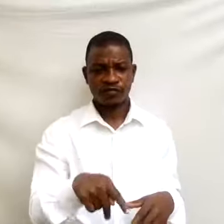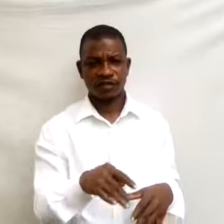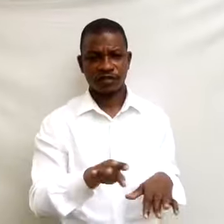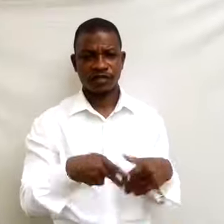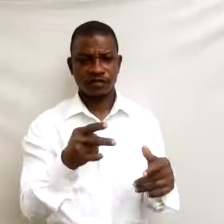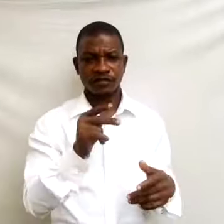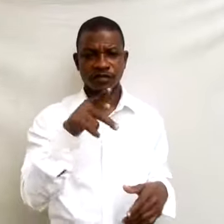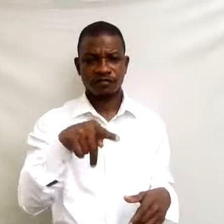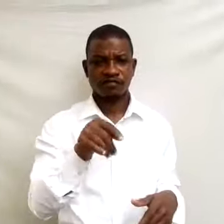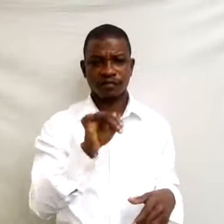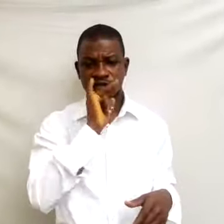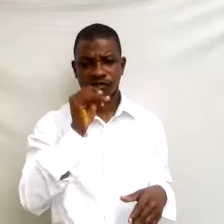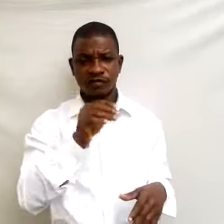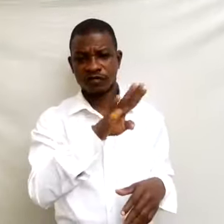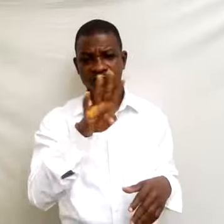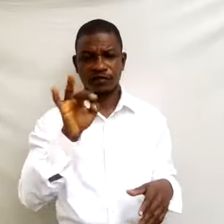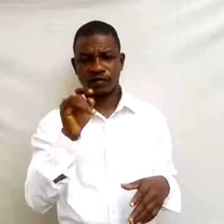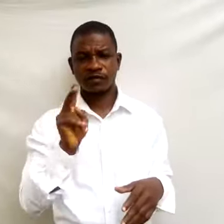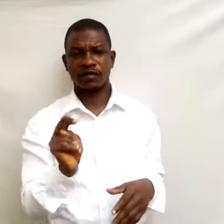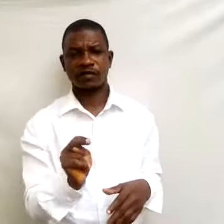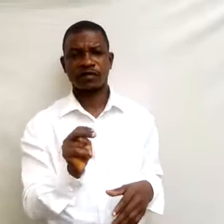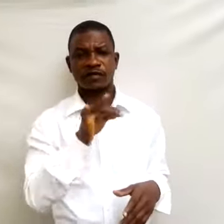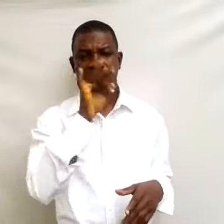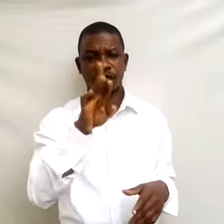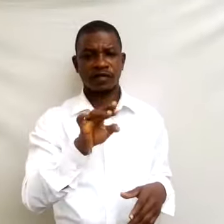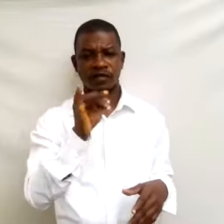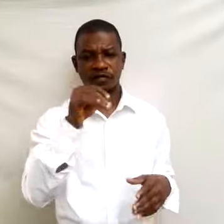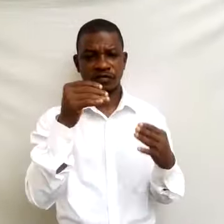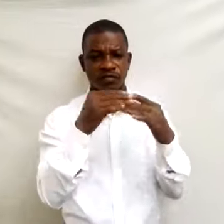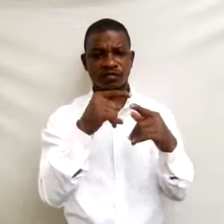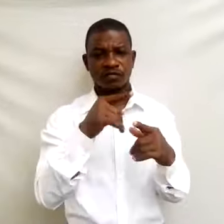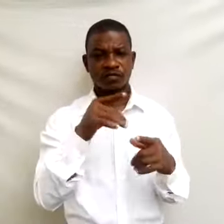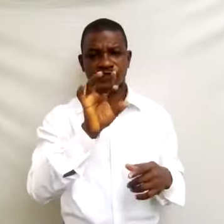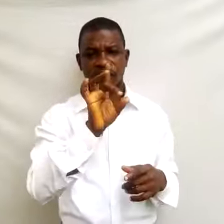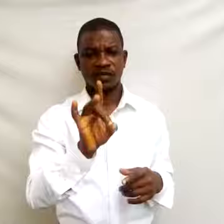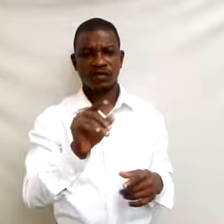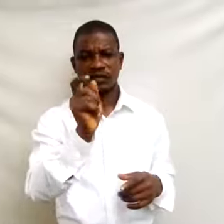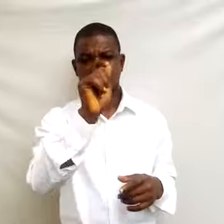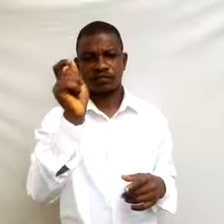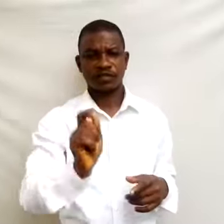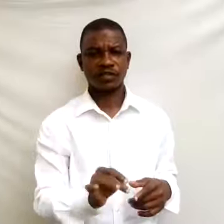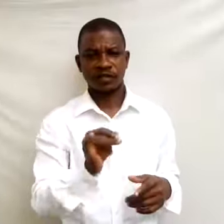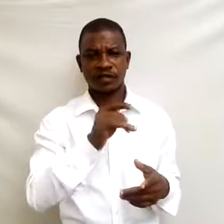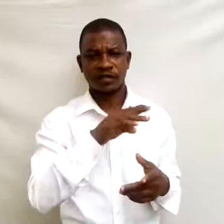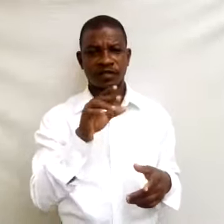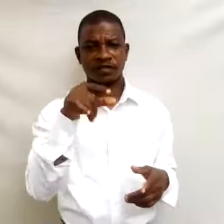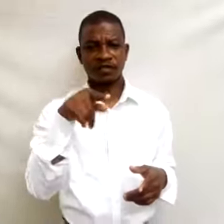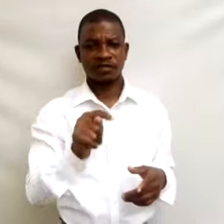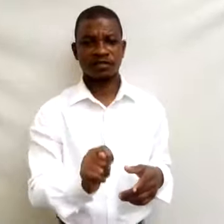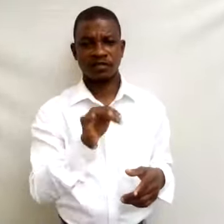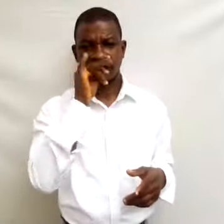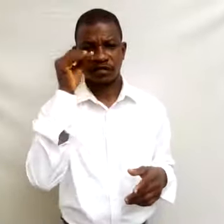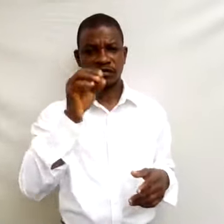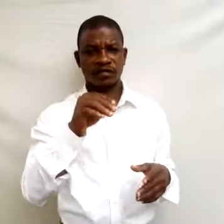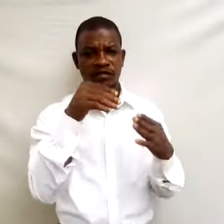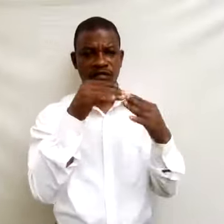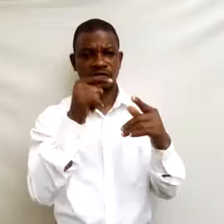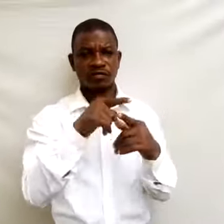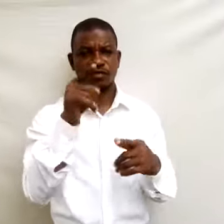equal to 400 naira, R is equal to 8%, and T is equal to 2